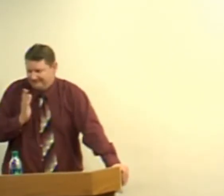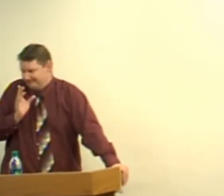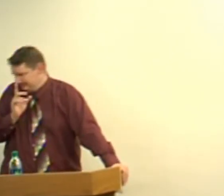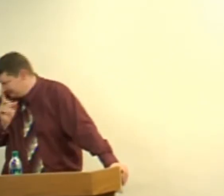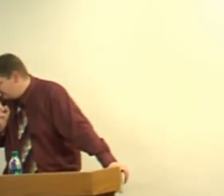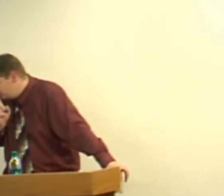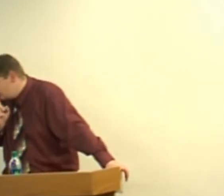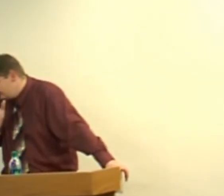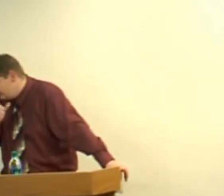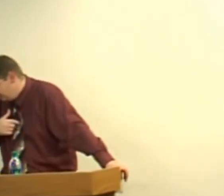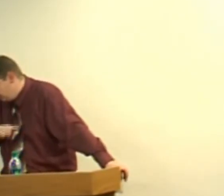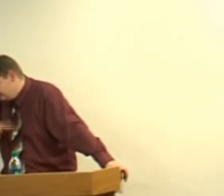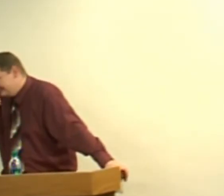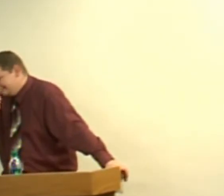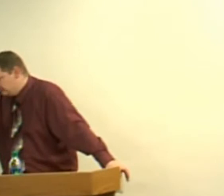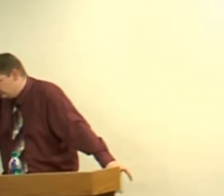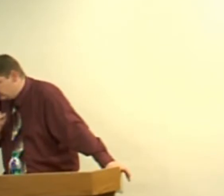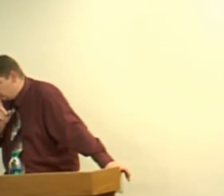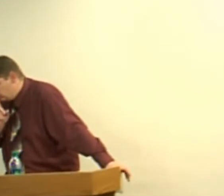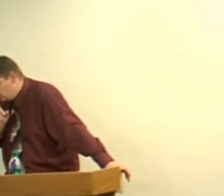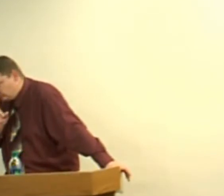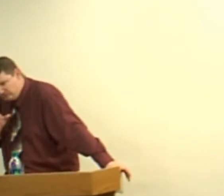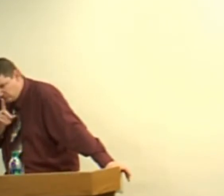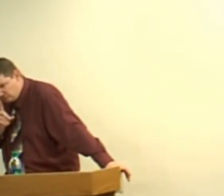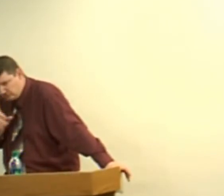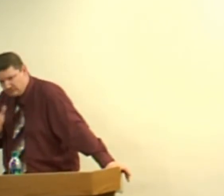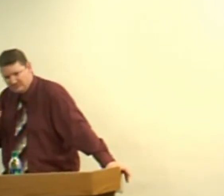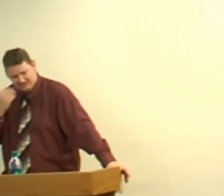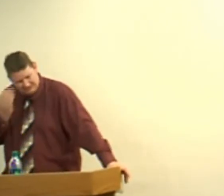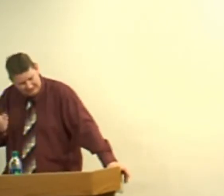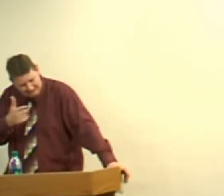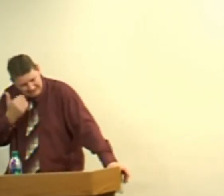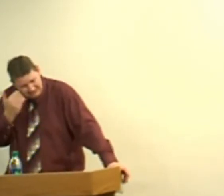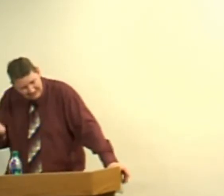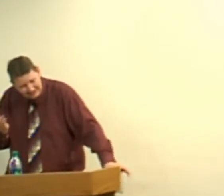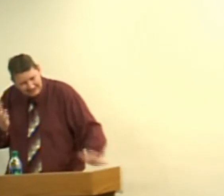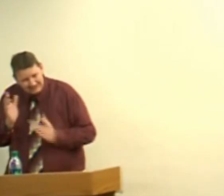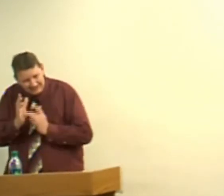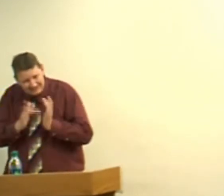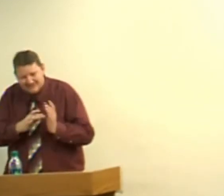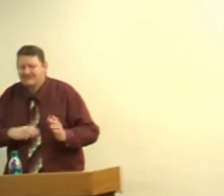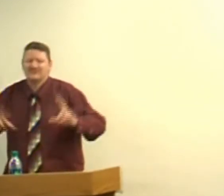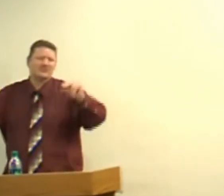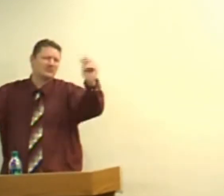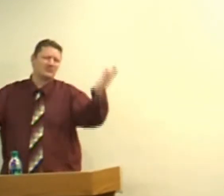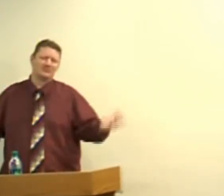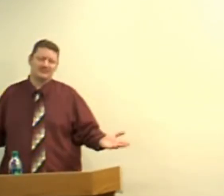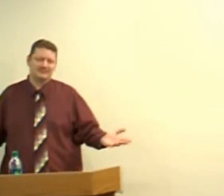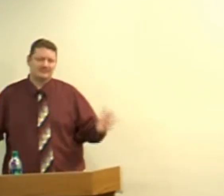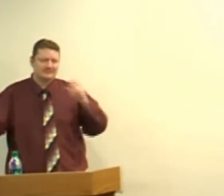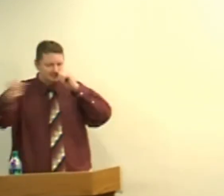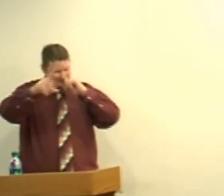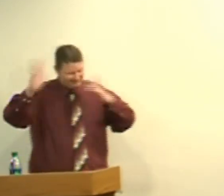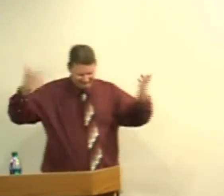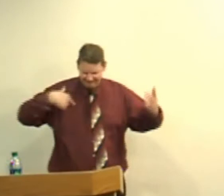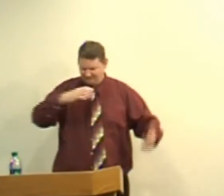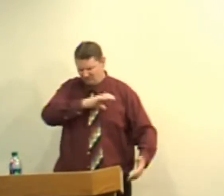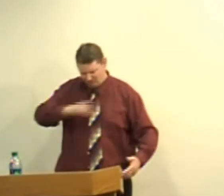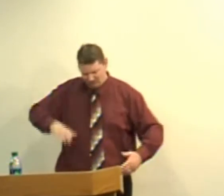You know, as a Christian, you know, you want to keep it a secret. You don't want to tell them you don't want it. That's shameful. Are you ashamed to be a Christian? No, we should not do